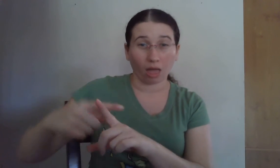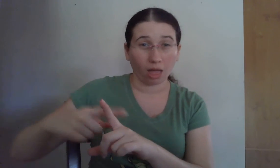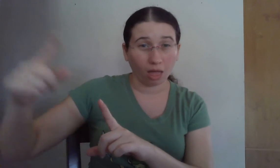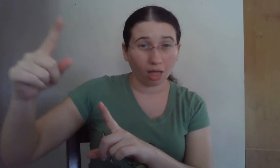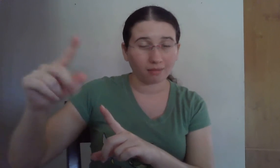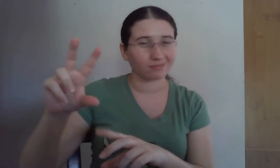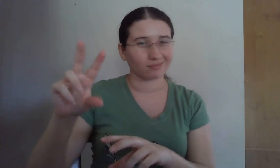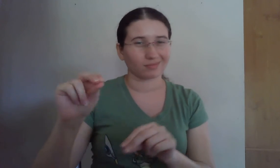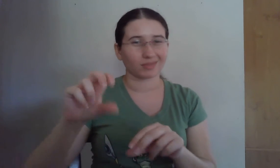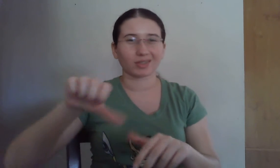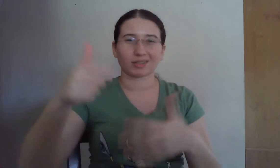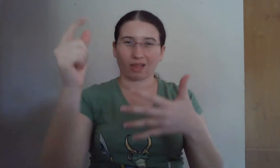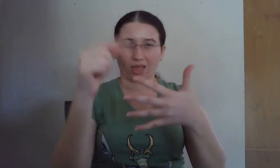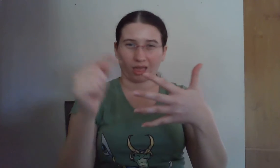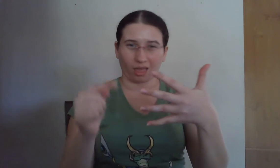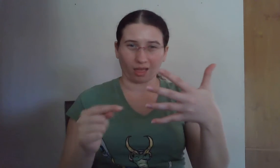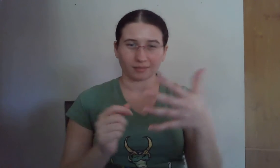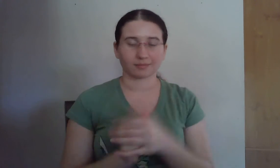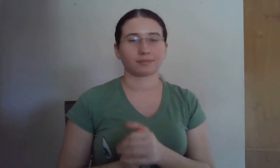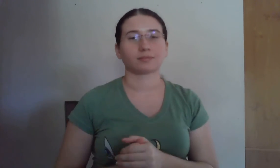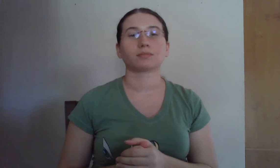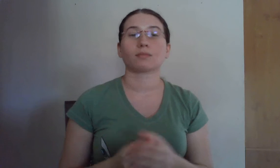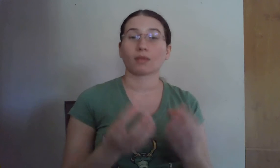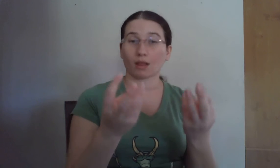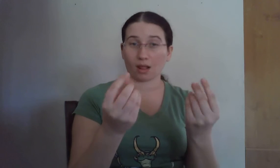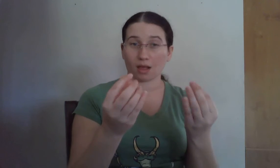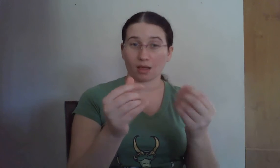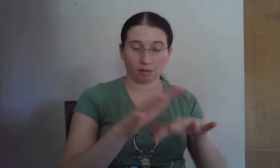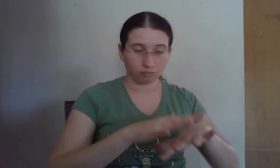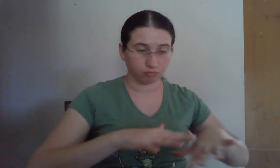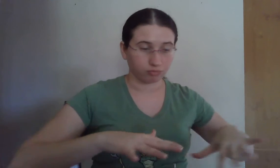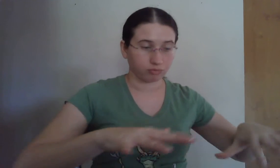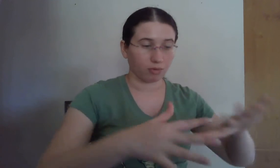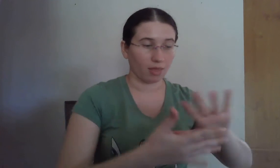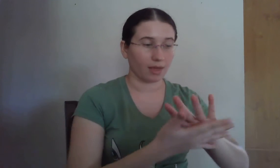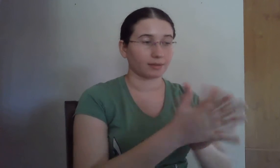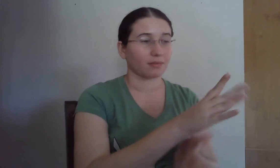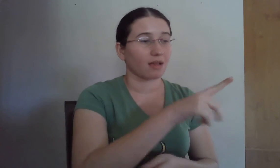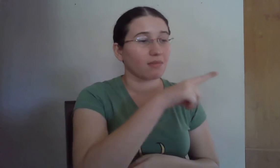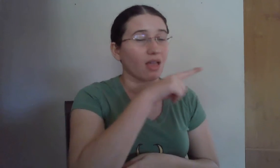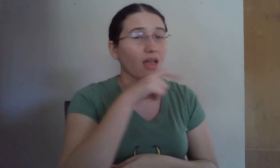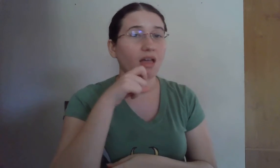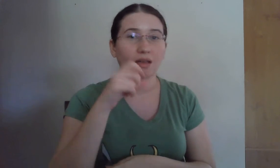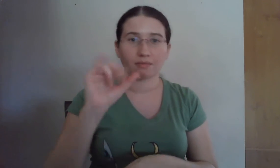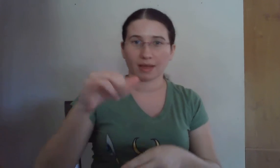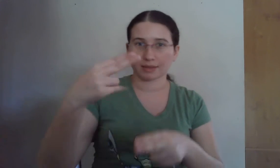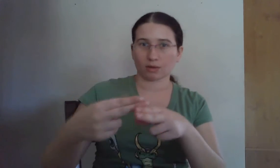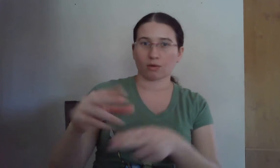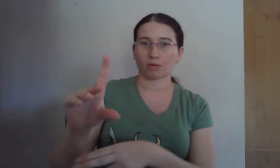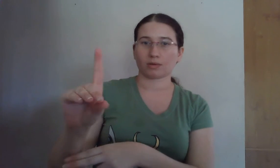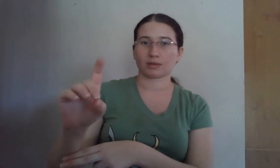Desertification is a fancy word for land that is turning to desert, and this happens only